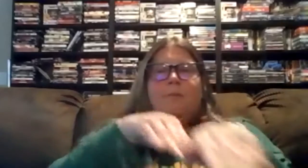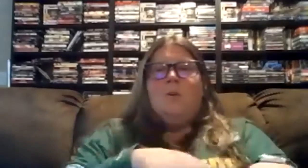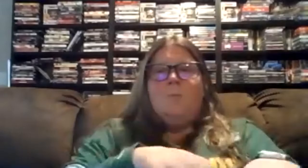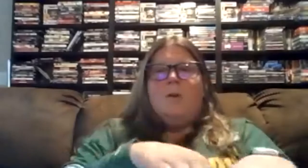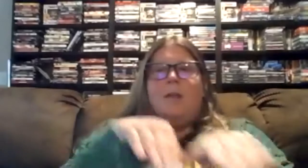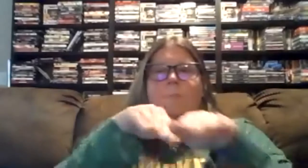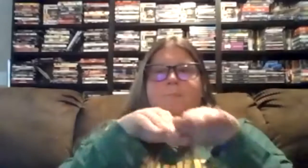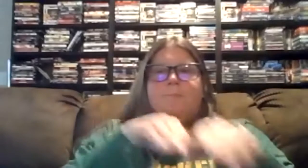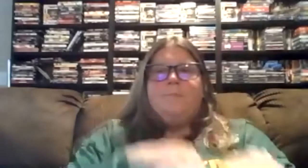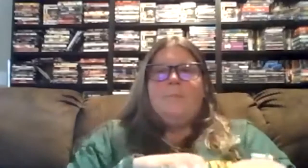Snowboarding.